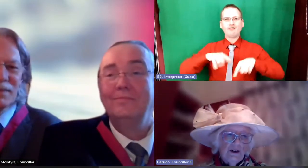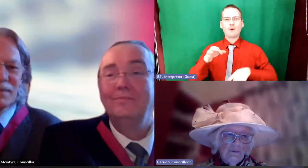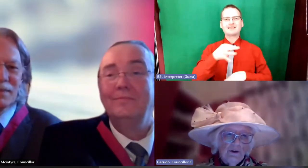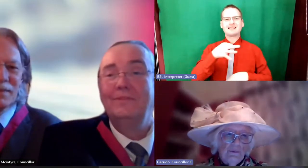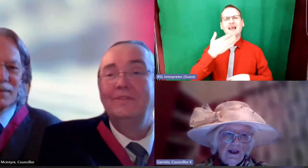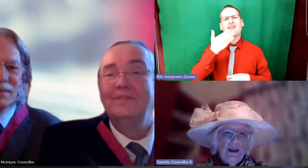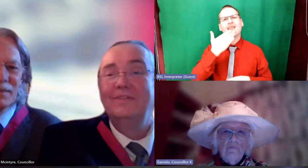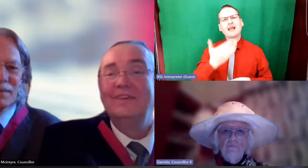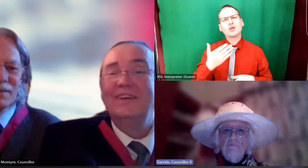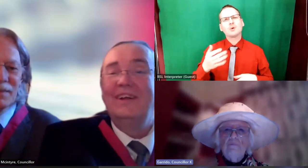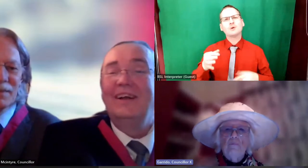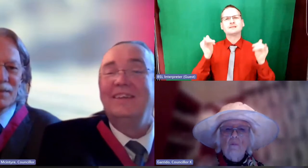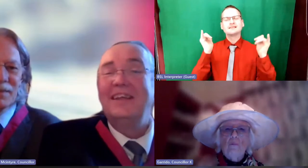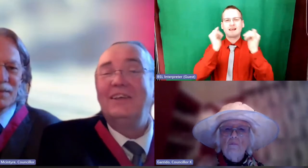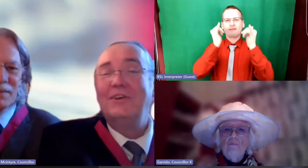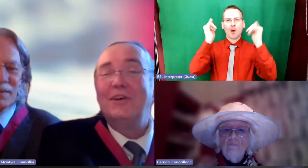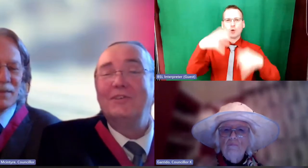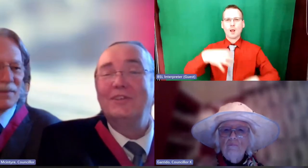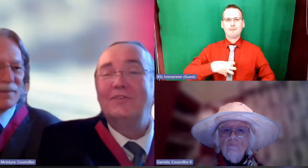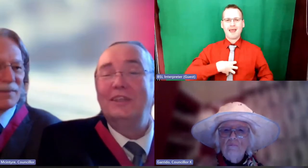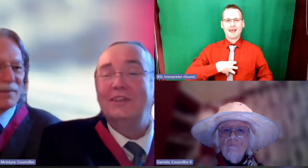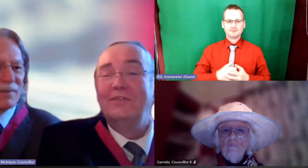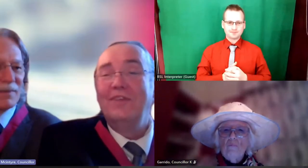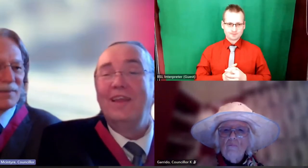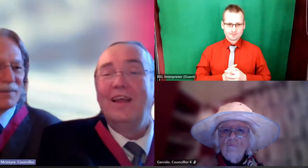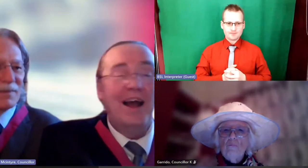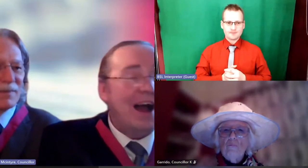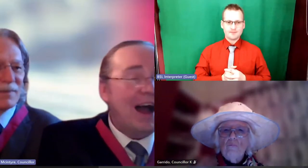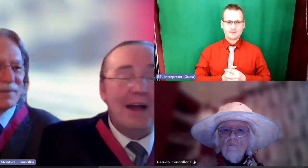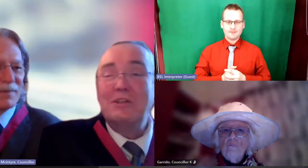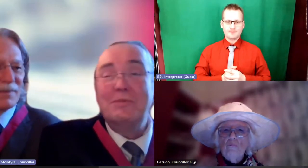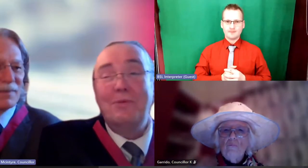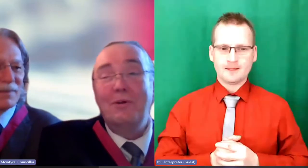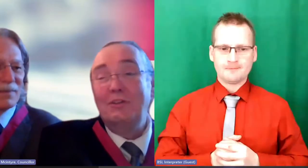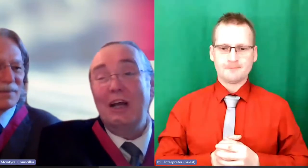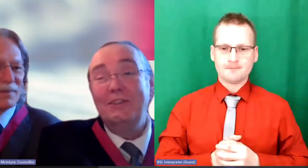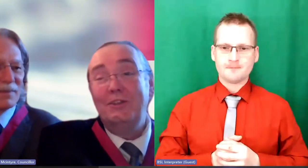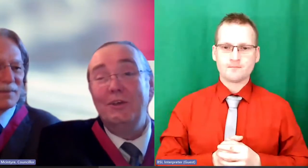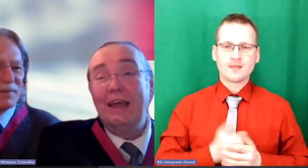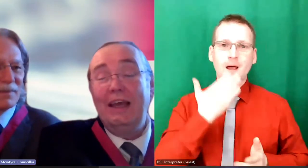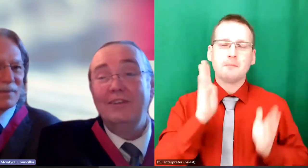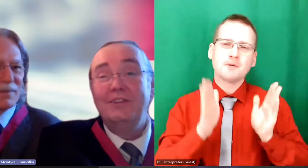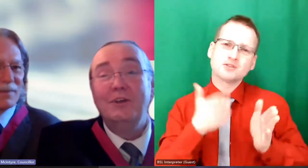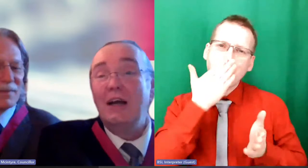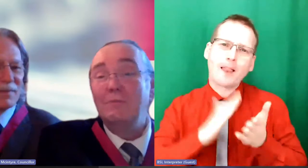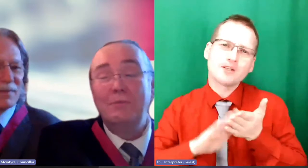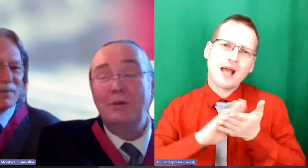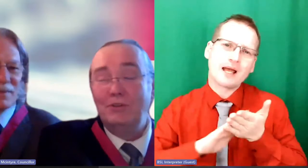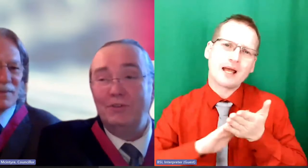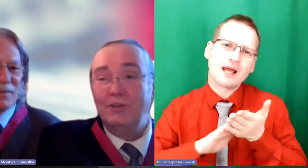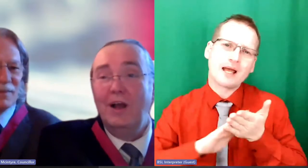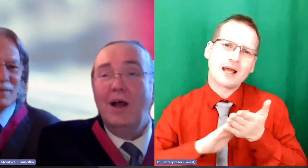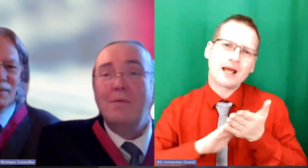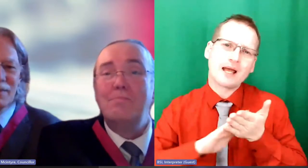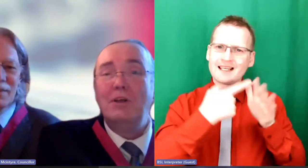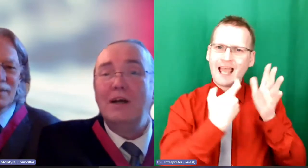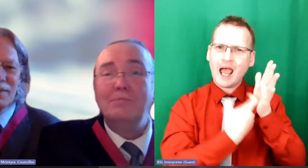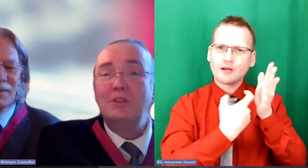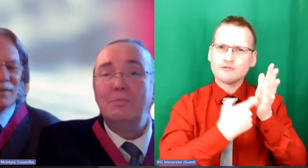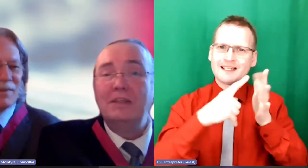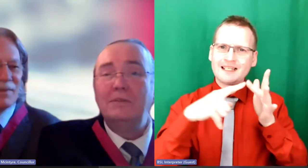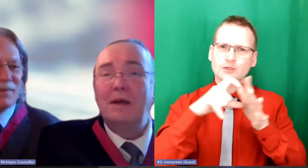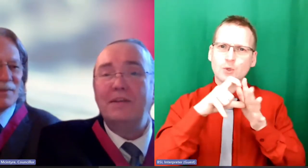Thank you, Ceremonial Mayor. Thank you, Councillor Garrido. I must apologise to you again. Your hat is beautiful,